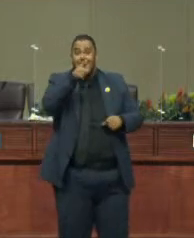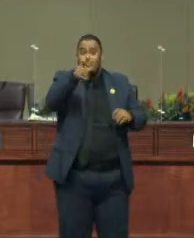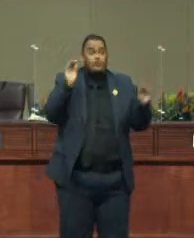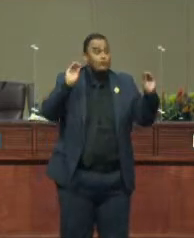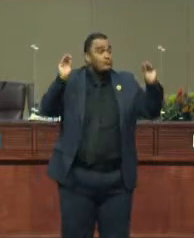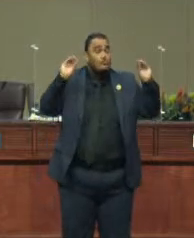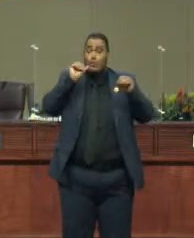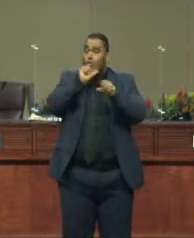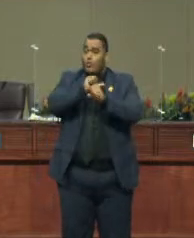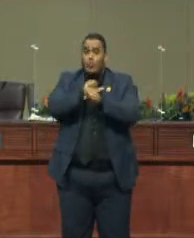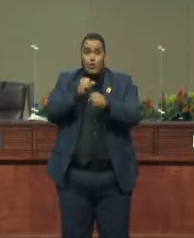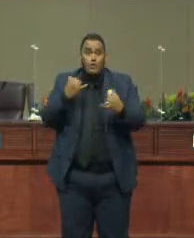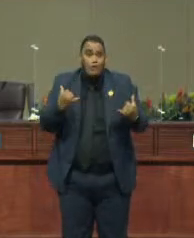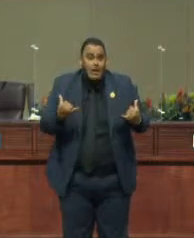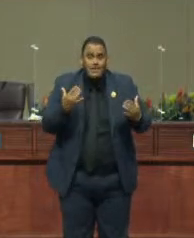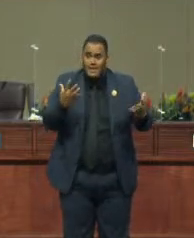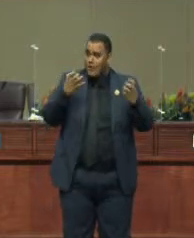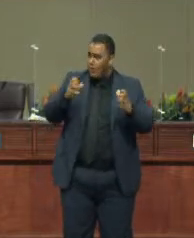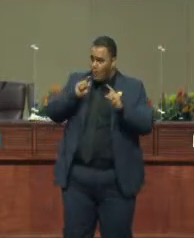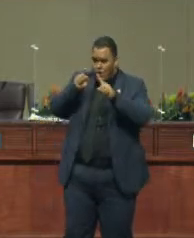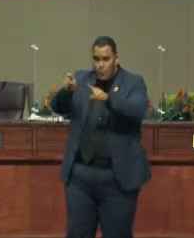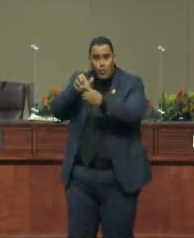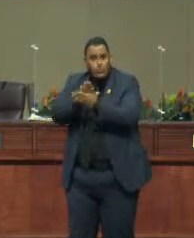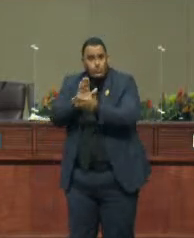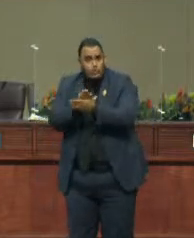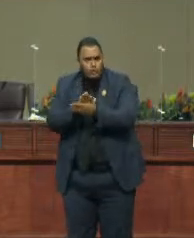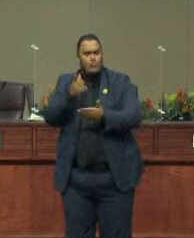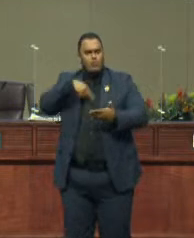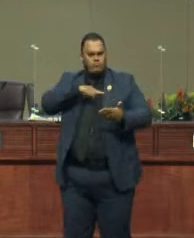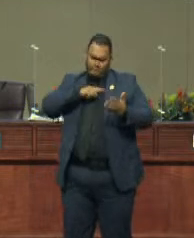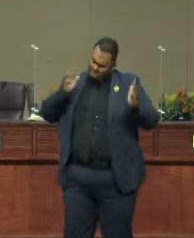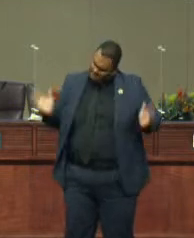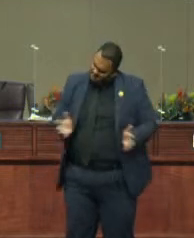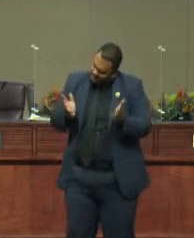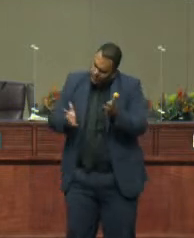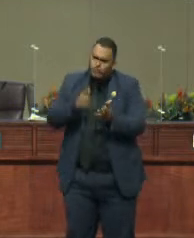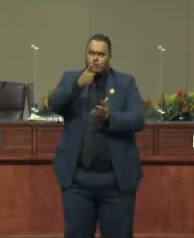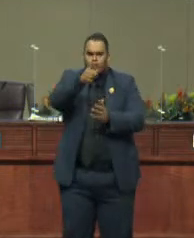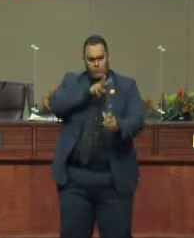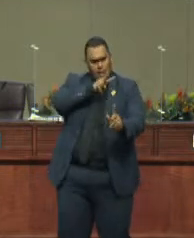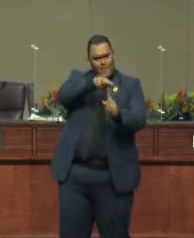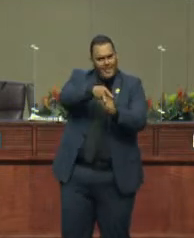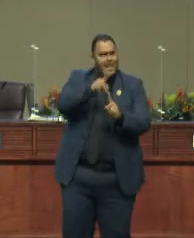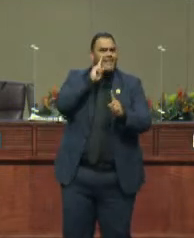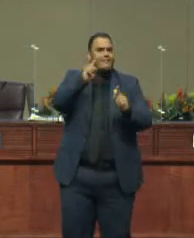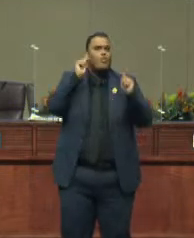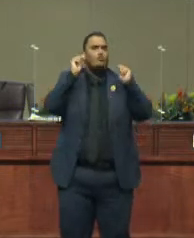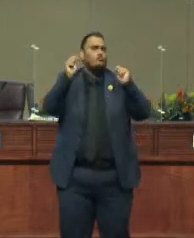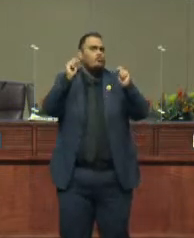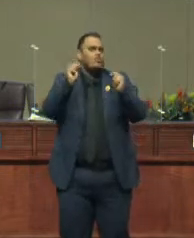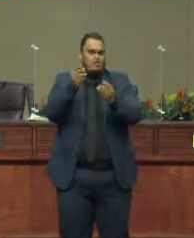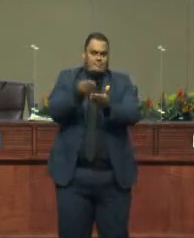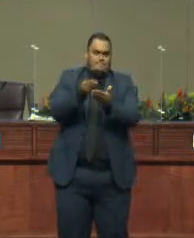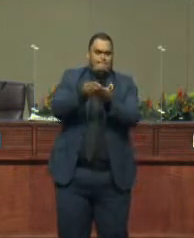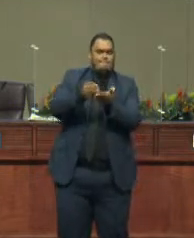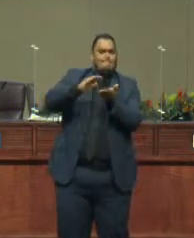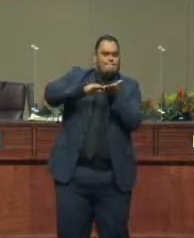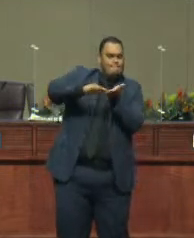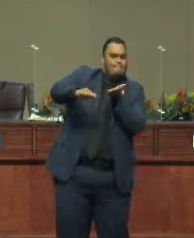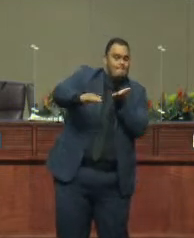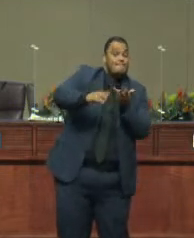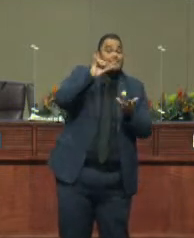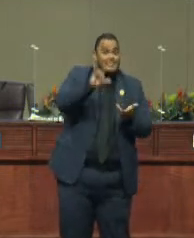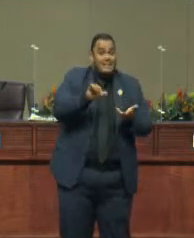want to upskill, learn a new skill, we encourage you to make applications for these programs and go through these